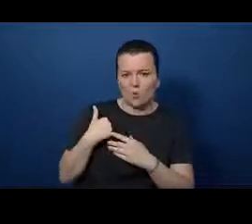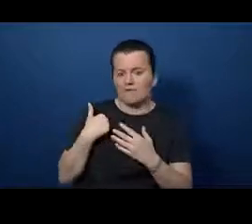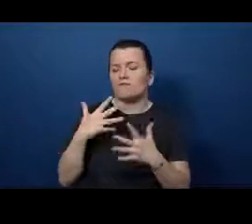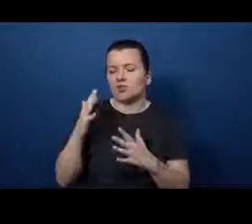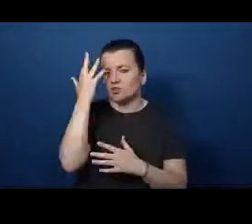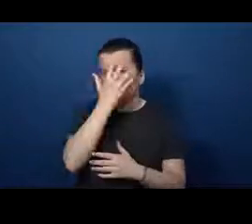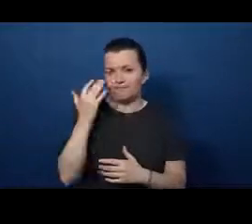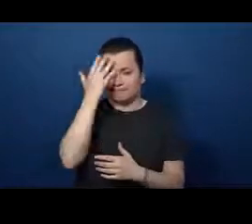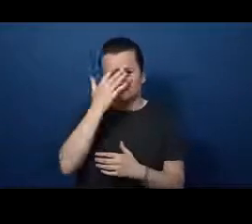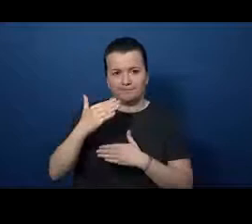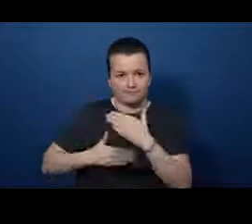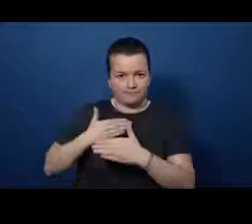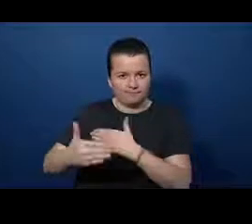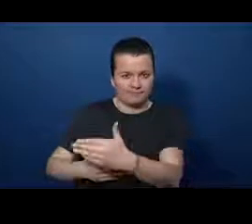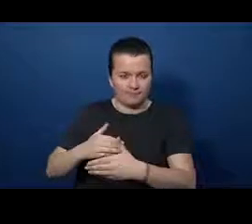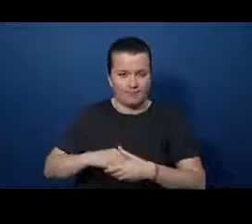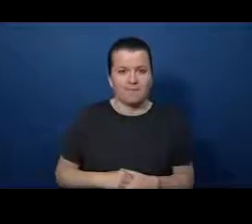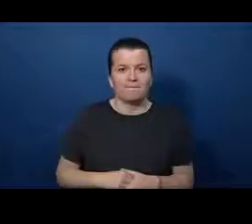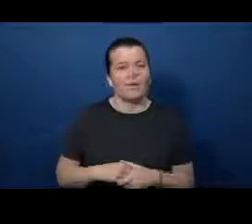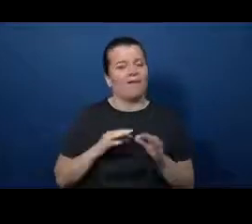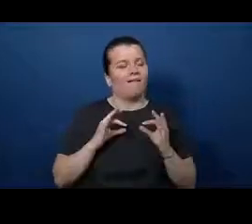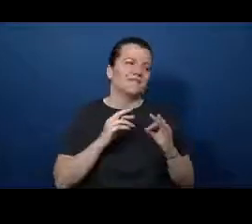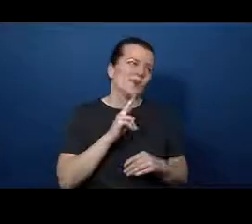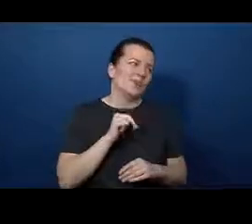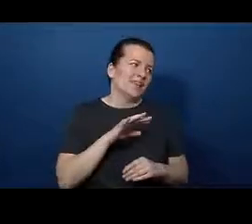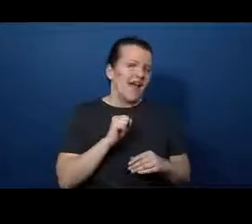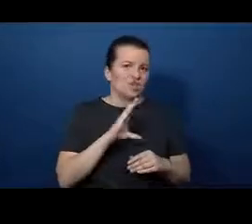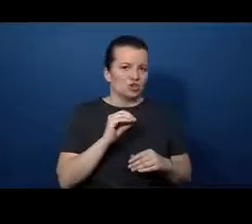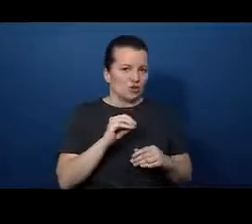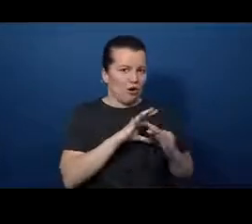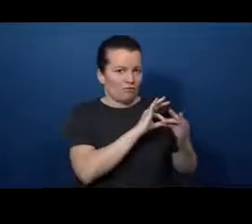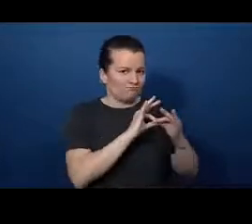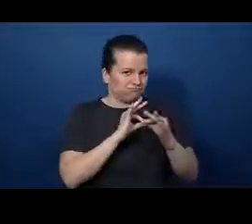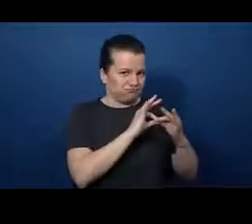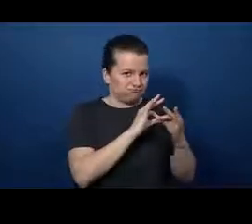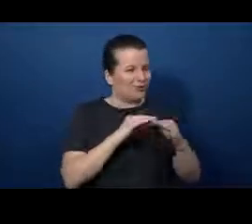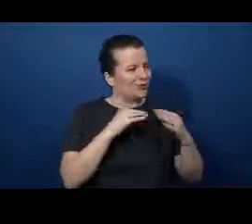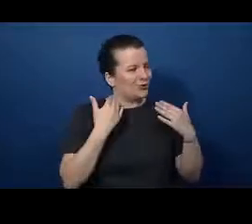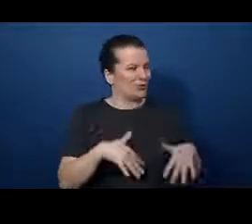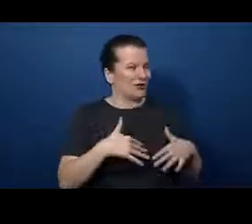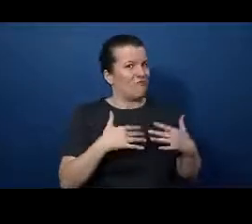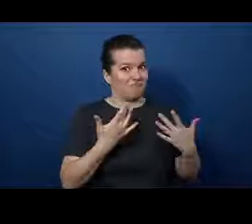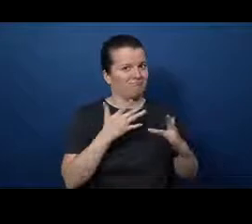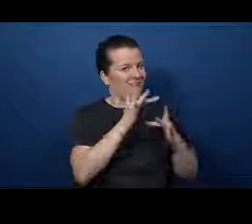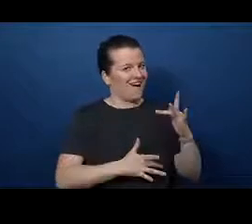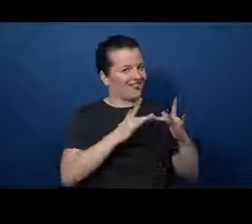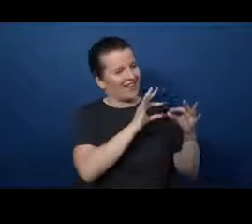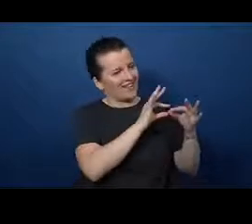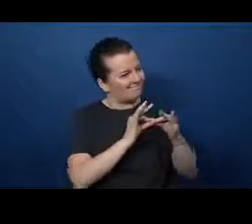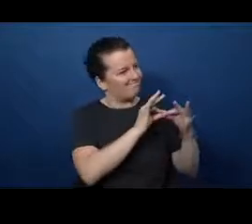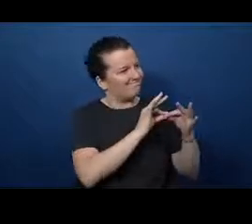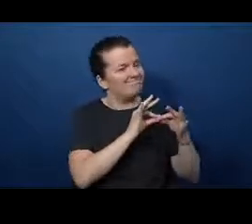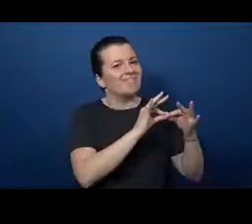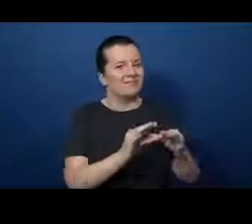very happy that we have this collaboration with UNESCO and this series of virtual meetings. We believe that